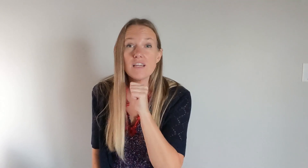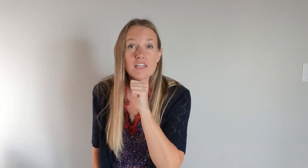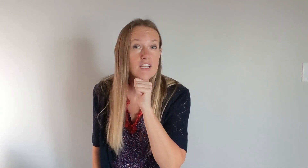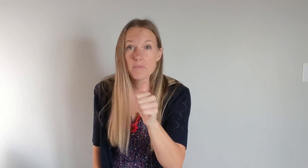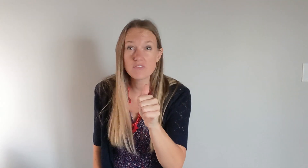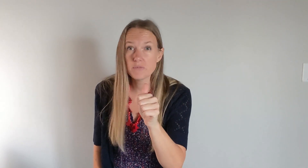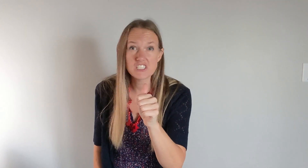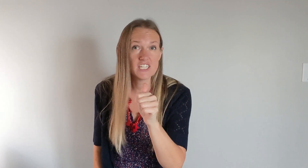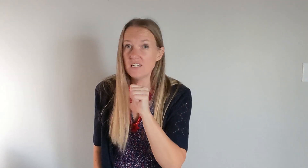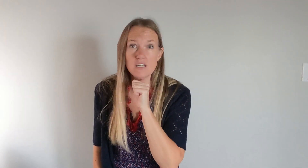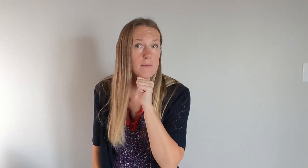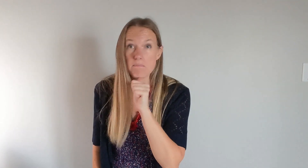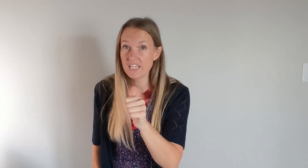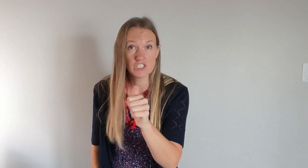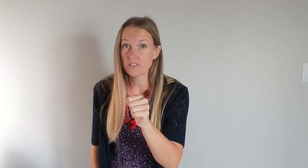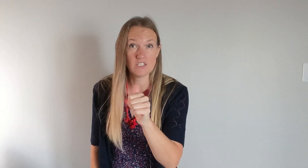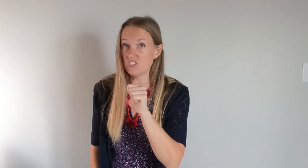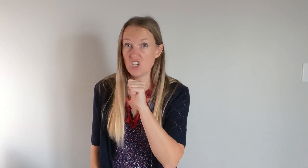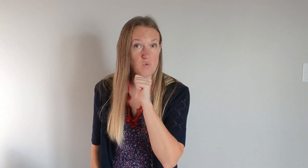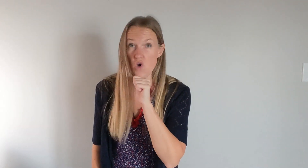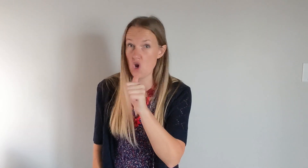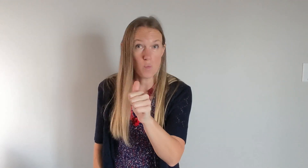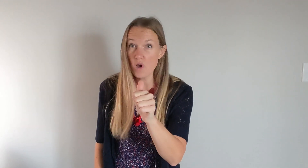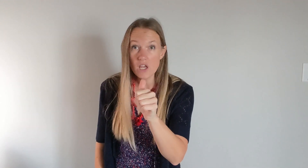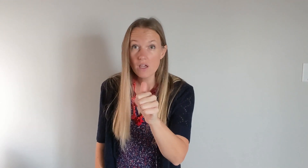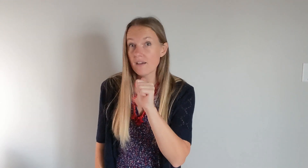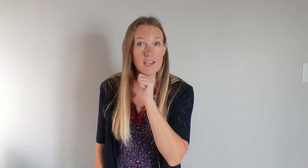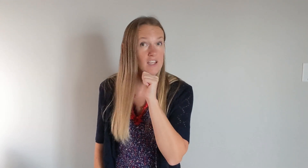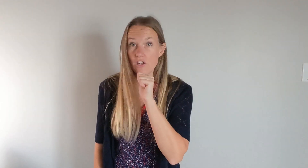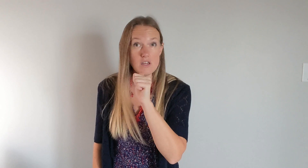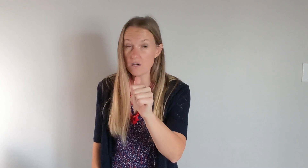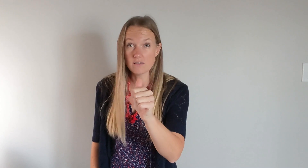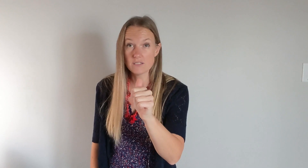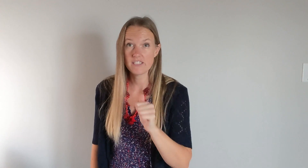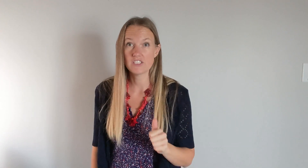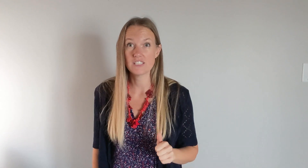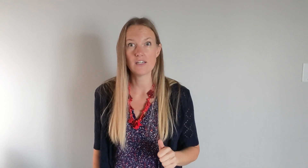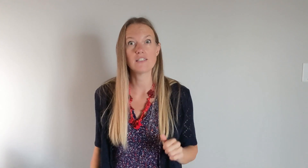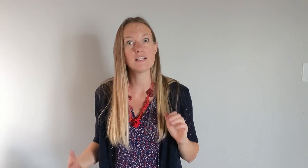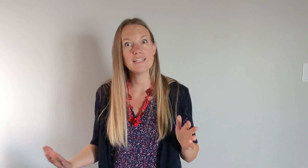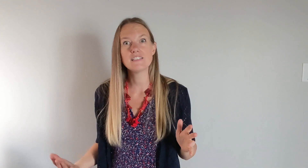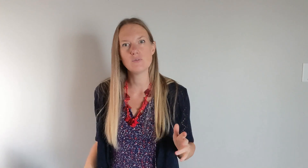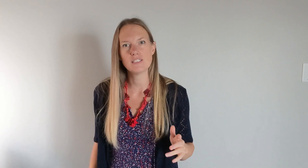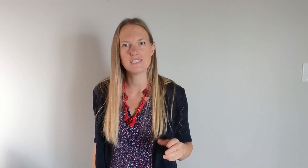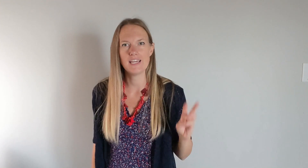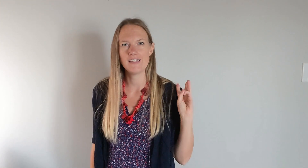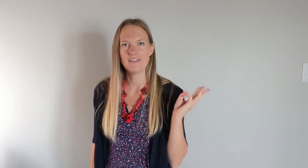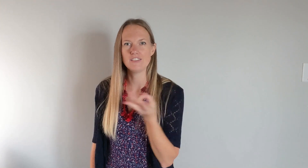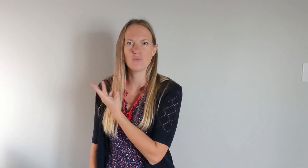and you're coming out from your chin, make sure that you show nope, okay, no, to make sure it's clear. Because the last thing you want to say is